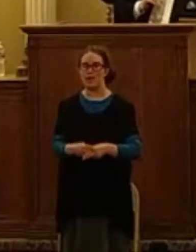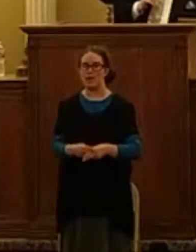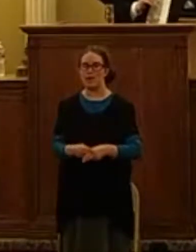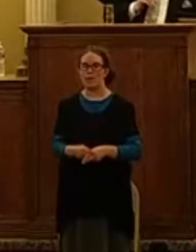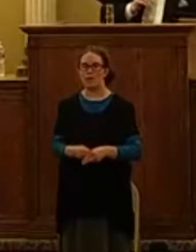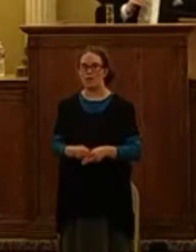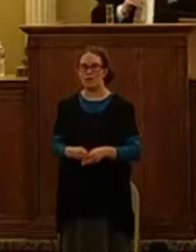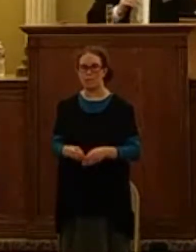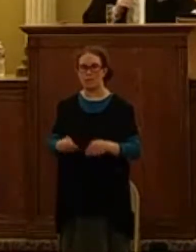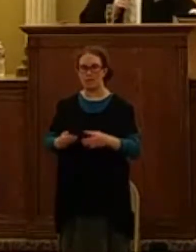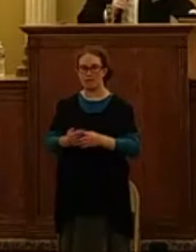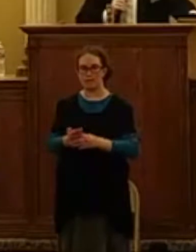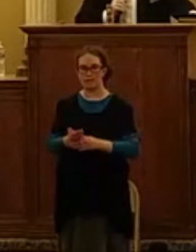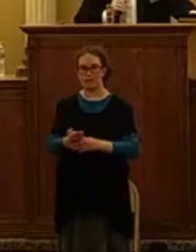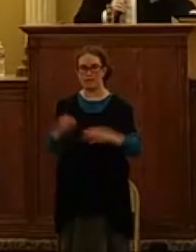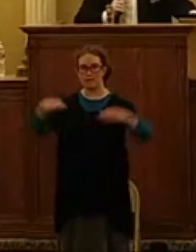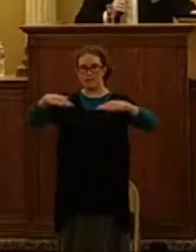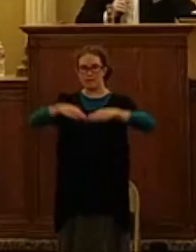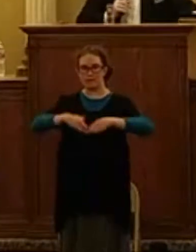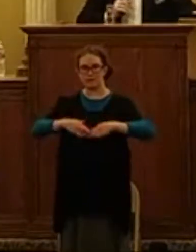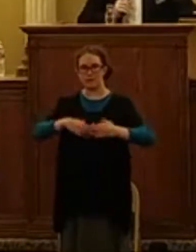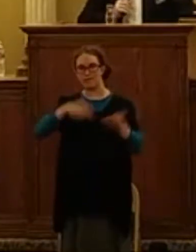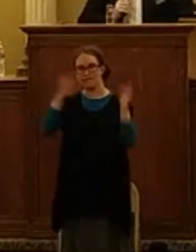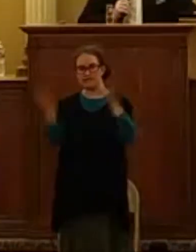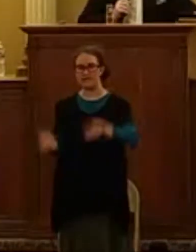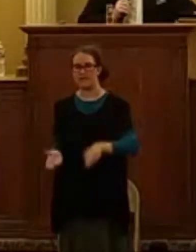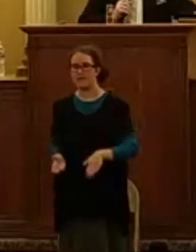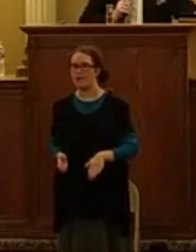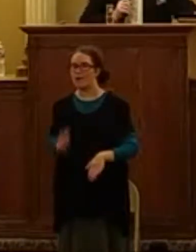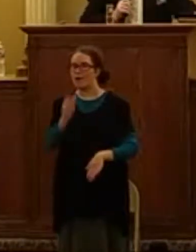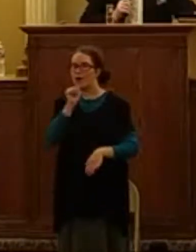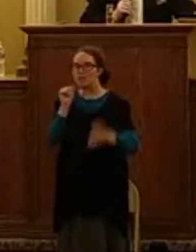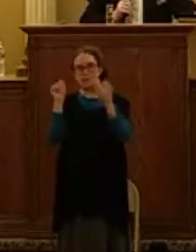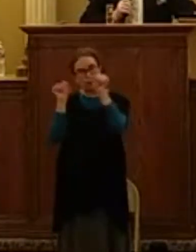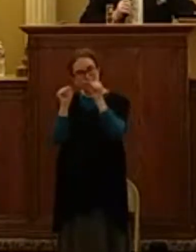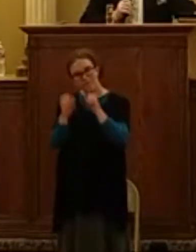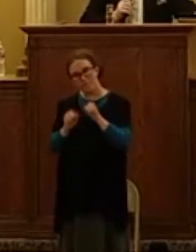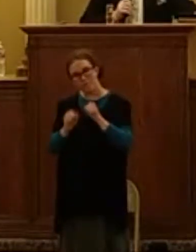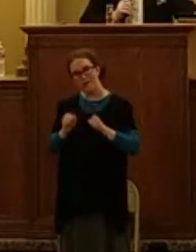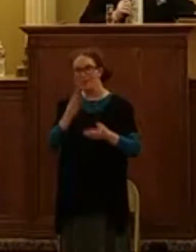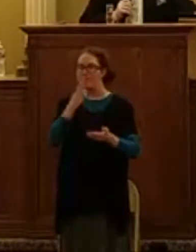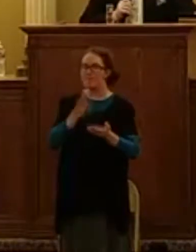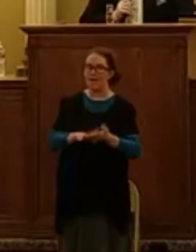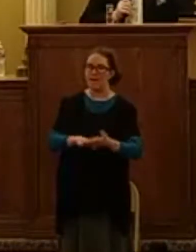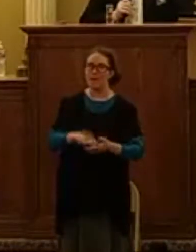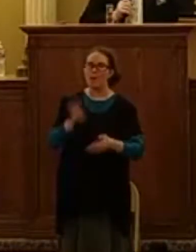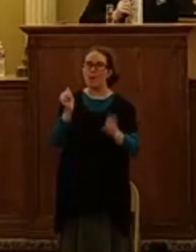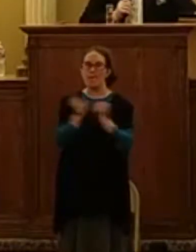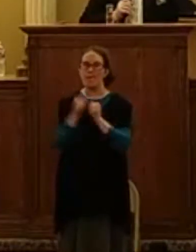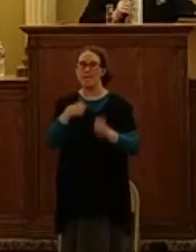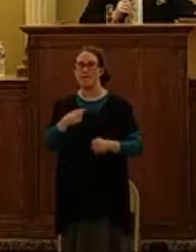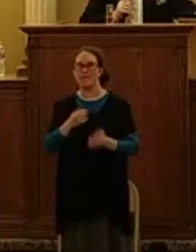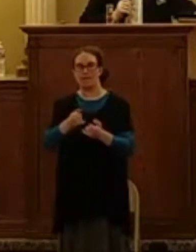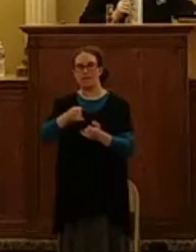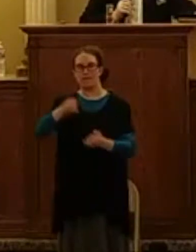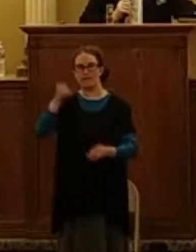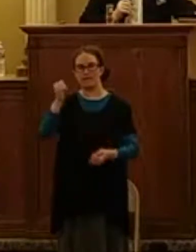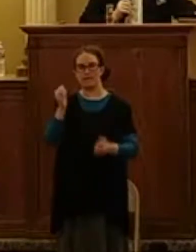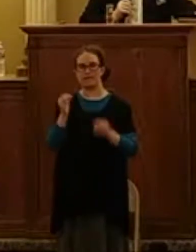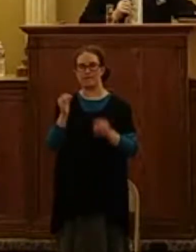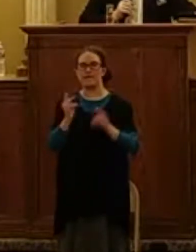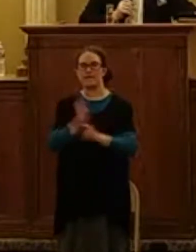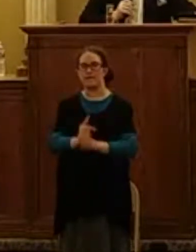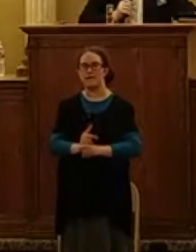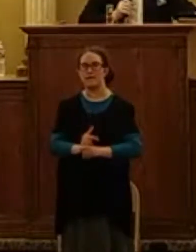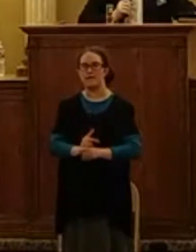Yea, though I walk through the valley of the shadow of death, I will fear no evil, for thou art with me. Thy rod, thy staff,